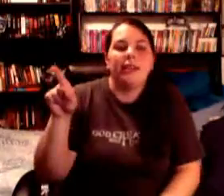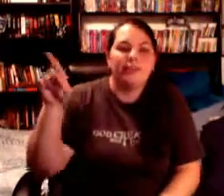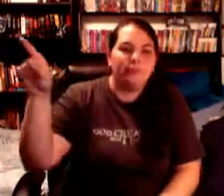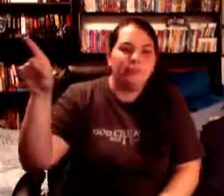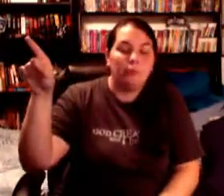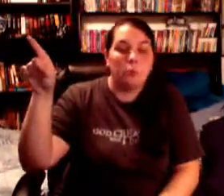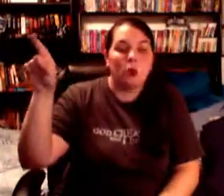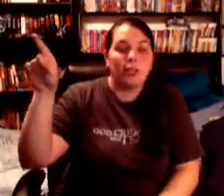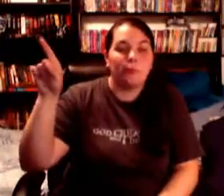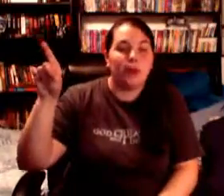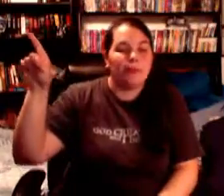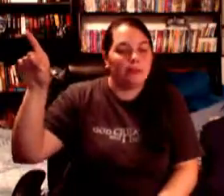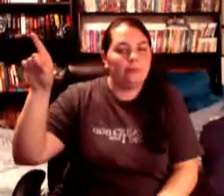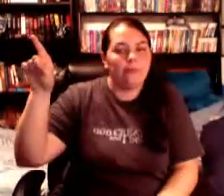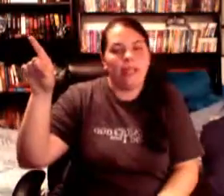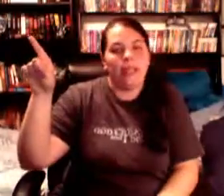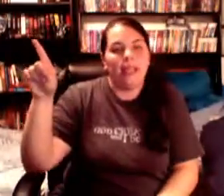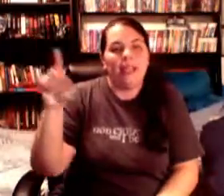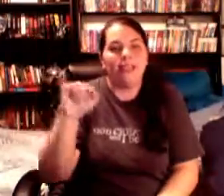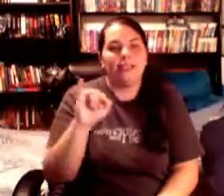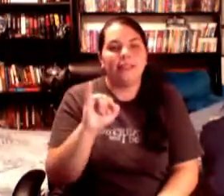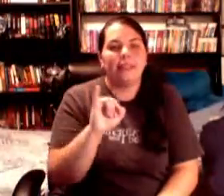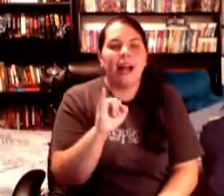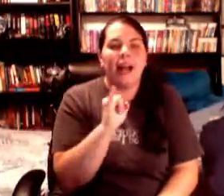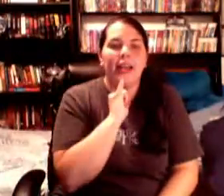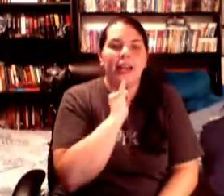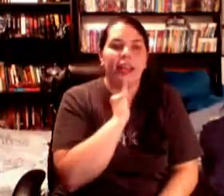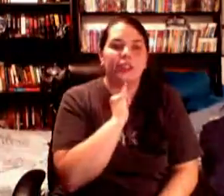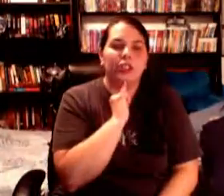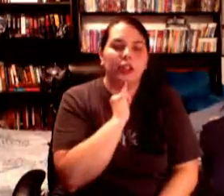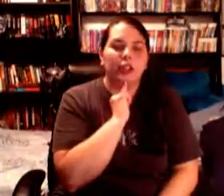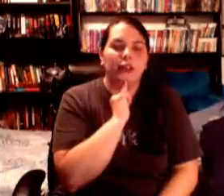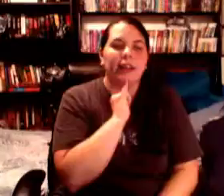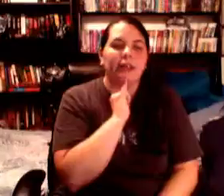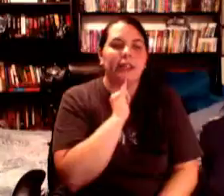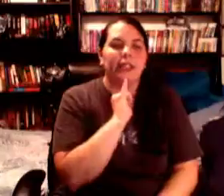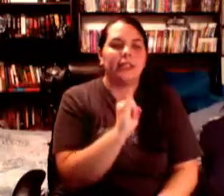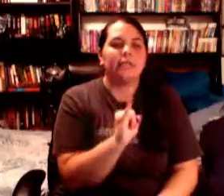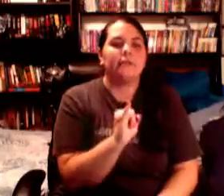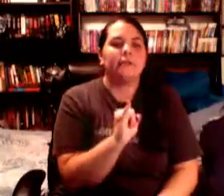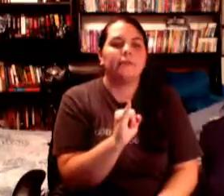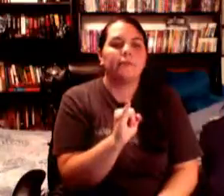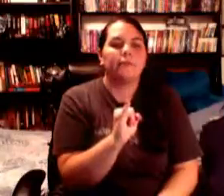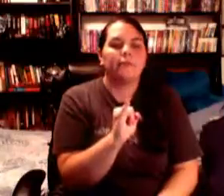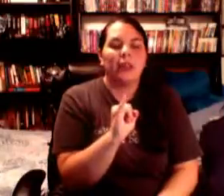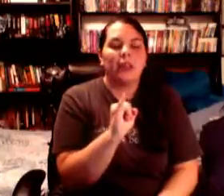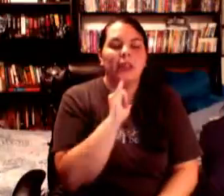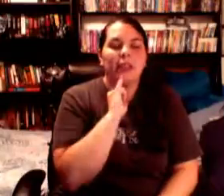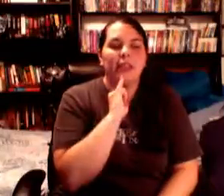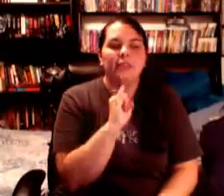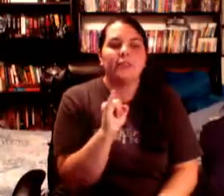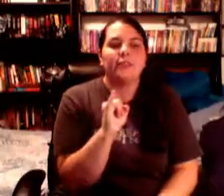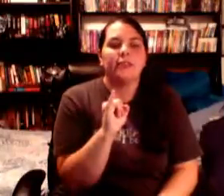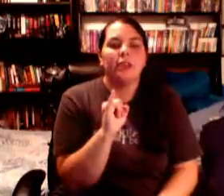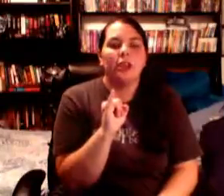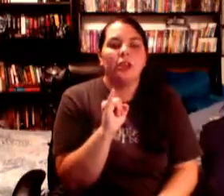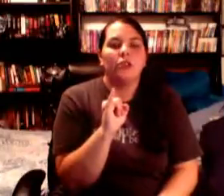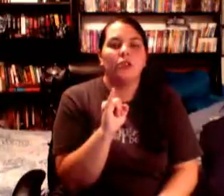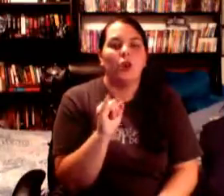He, point up to heaven. Is an I at the chin, comes out, is. Is.